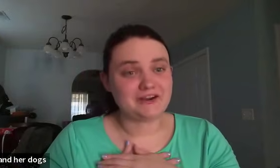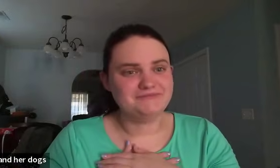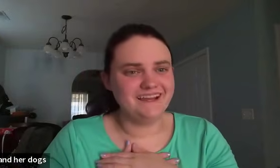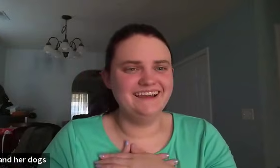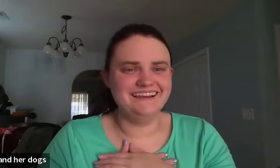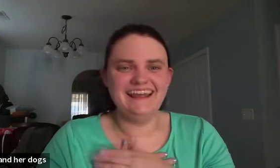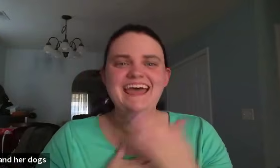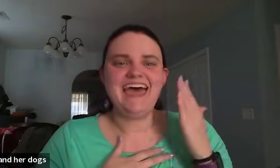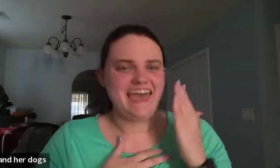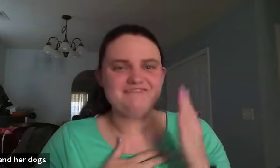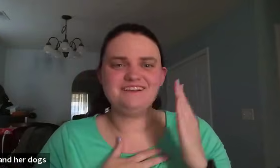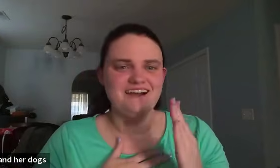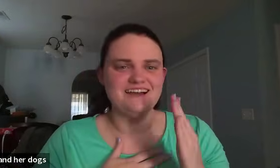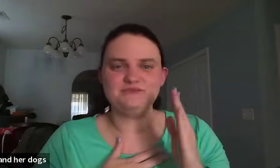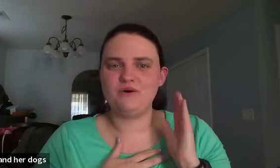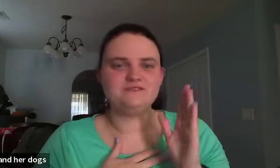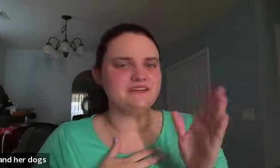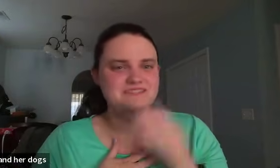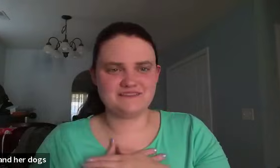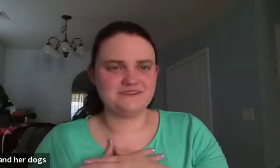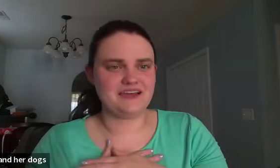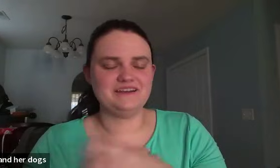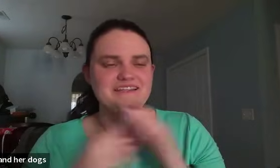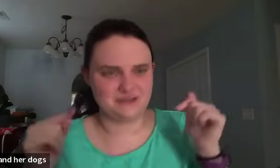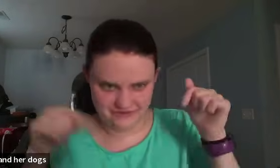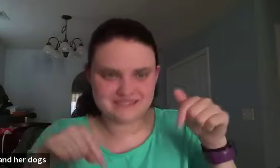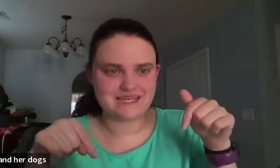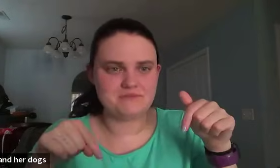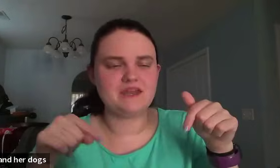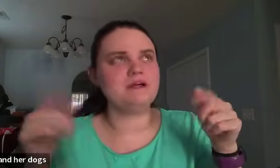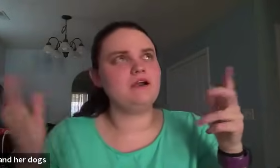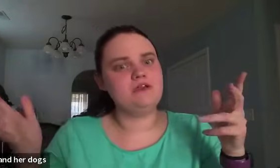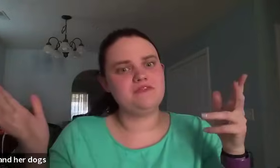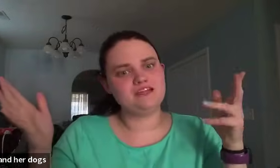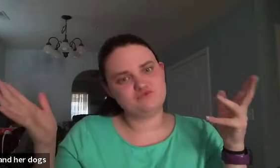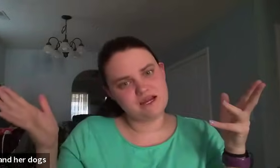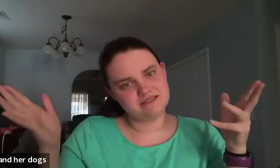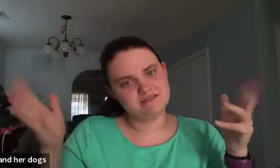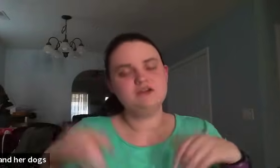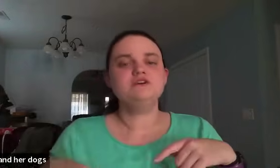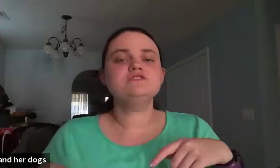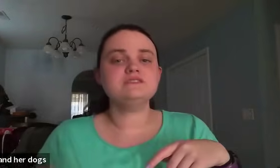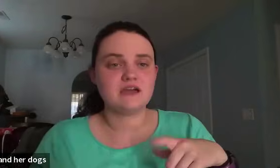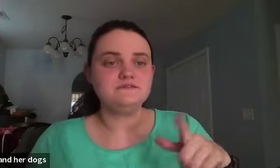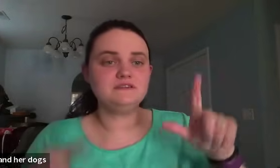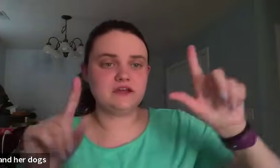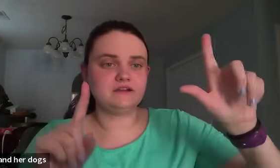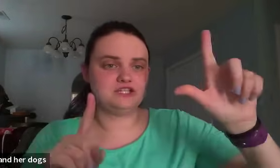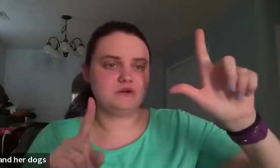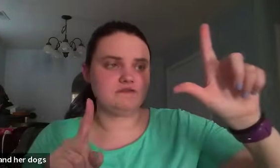letter. Every class, we always forget the sign for letter until this time. And then I'm like, oh, yeah, that's right. So the sign for letter is you have